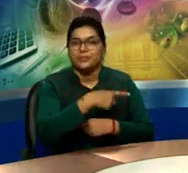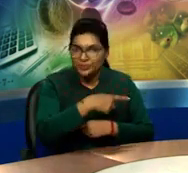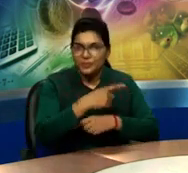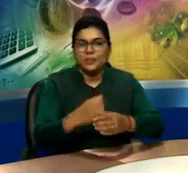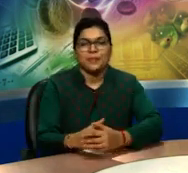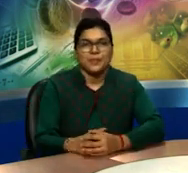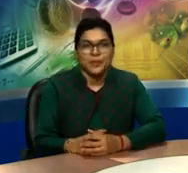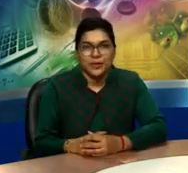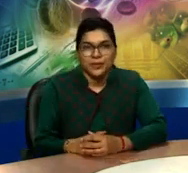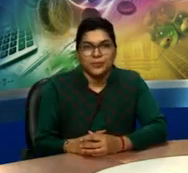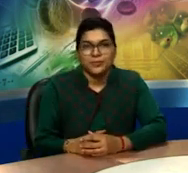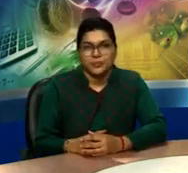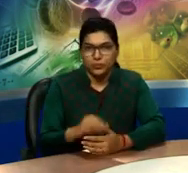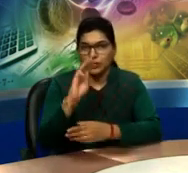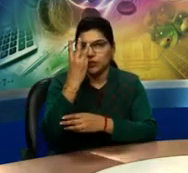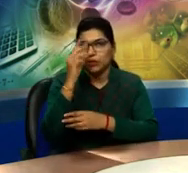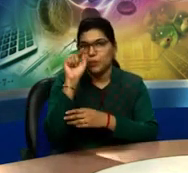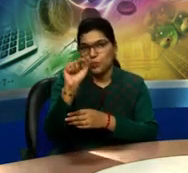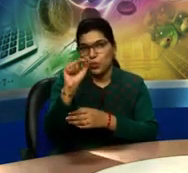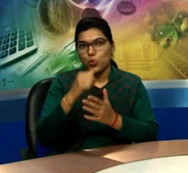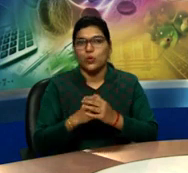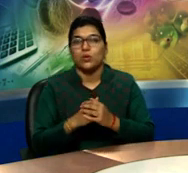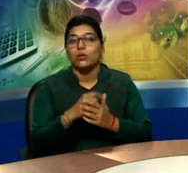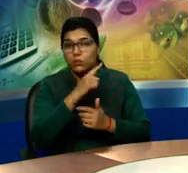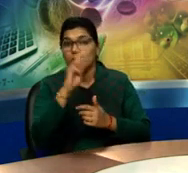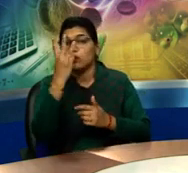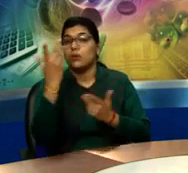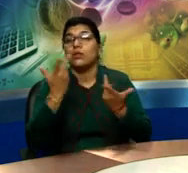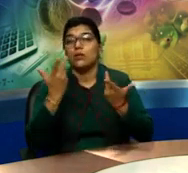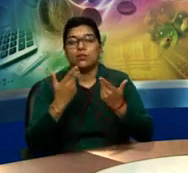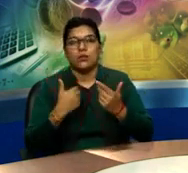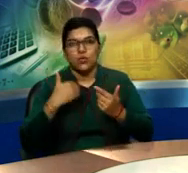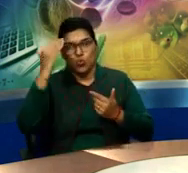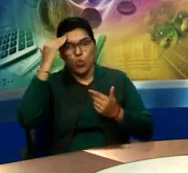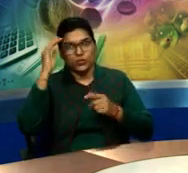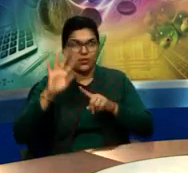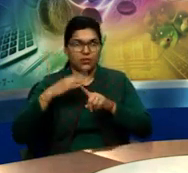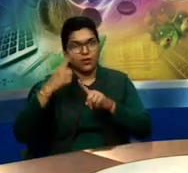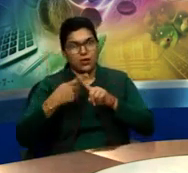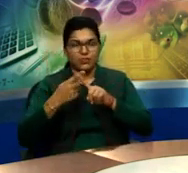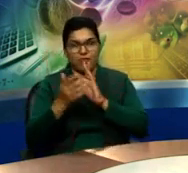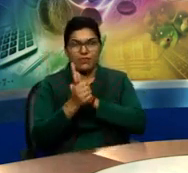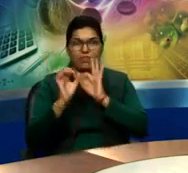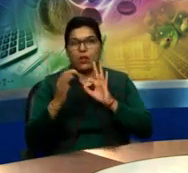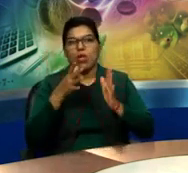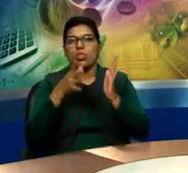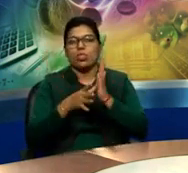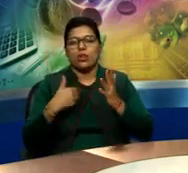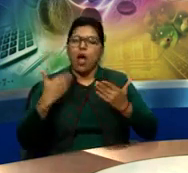we should keep them in mind. The third point explains that